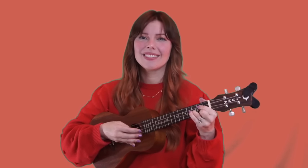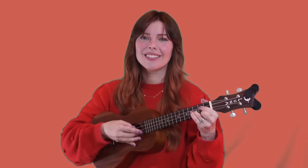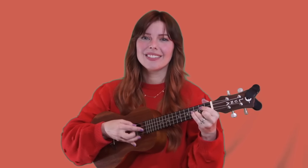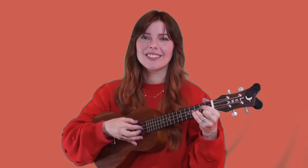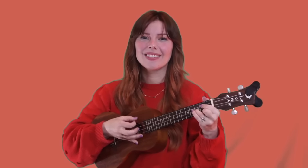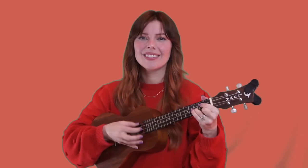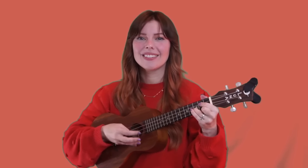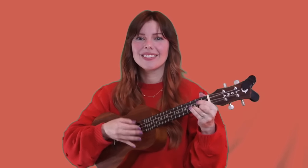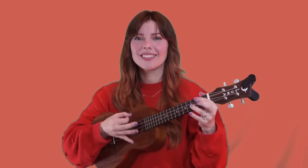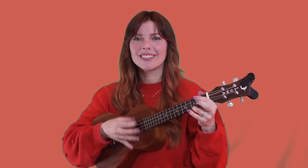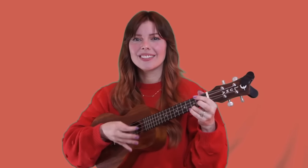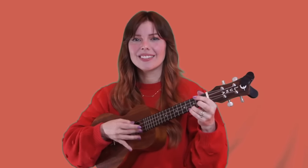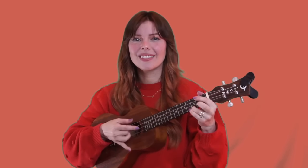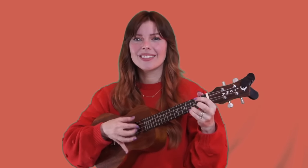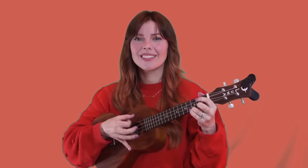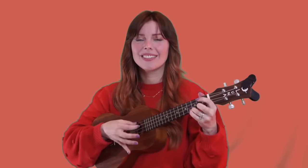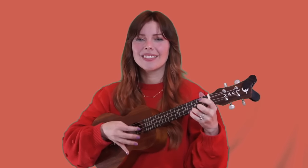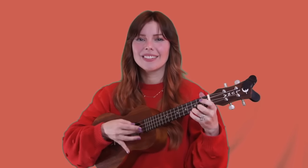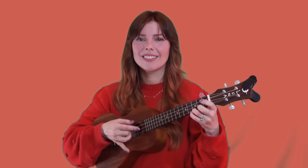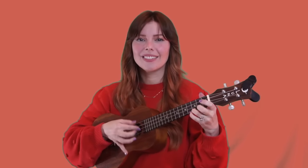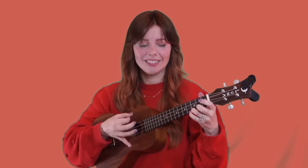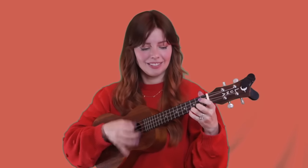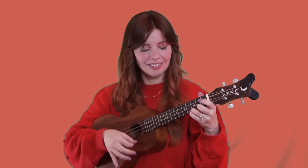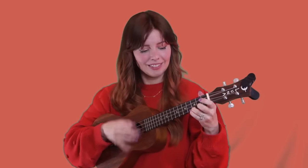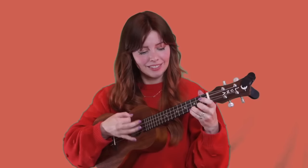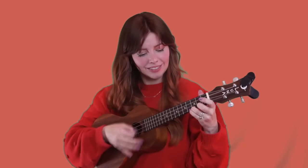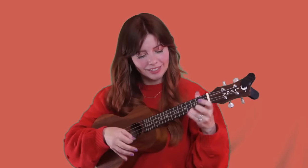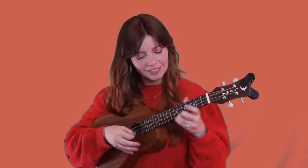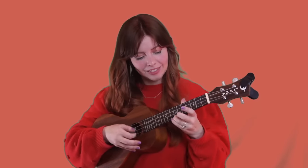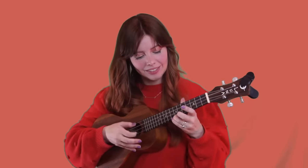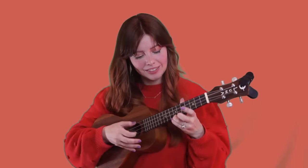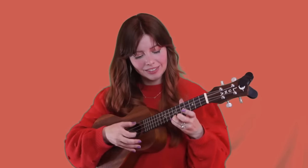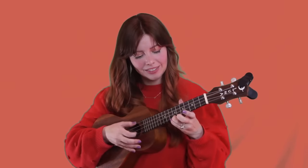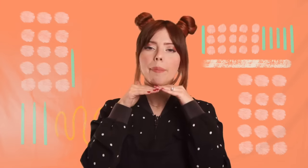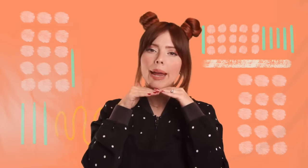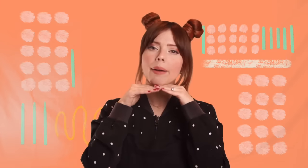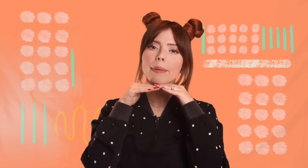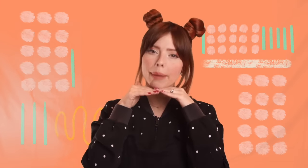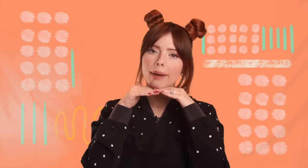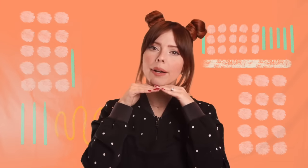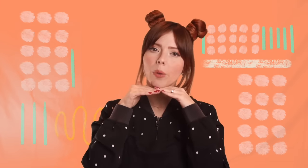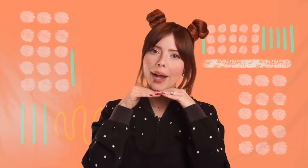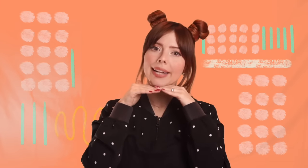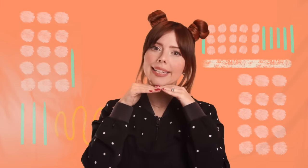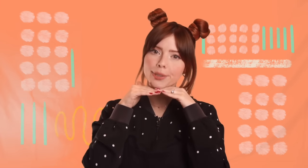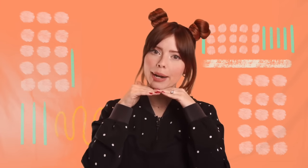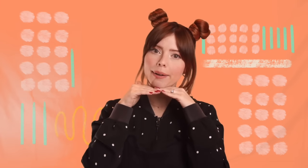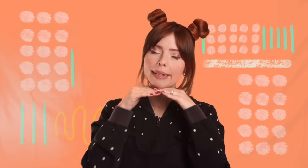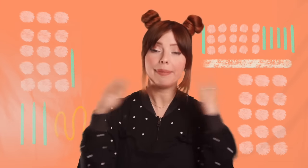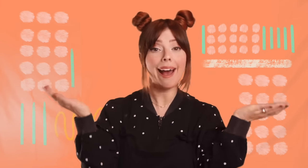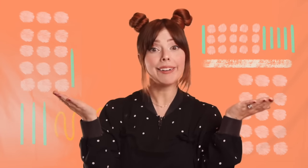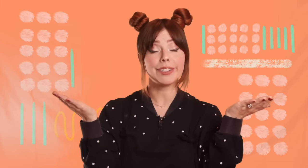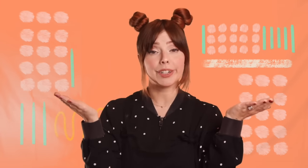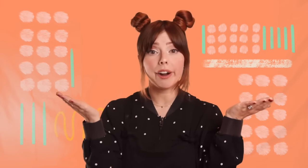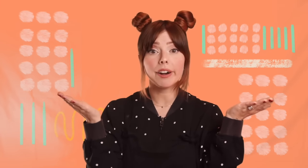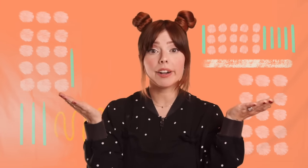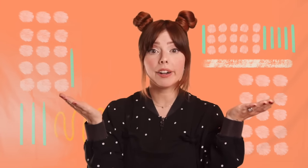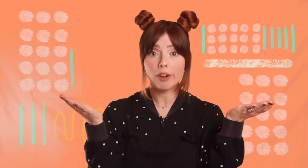Mary, Mary, quack. quite contrary. How does your garden grow?